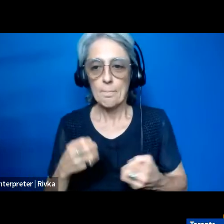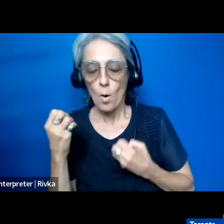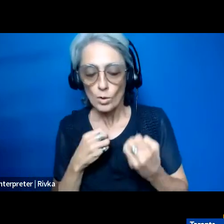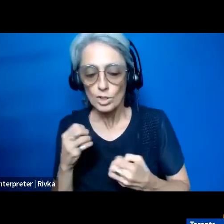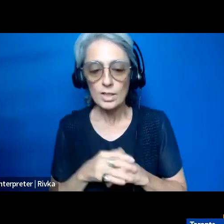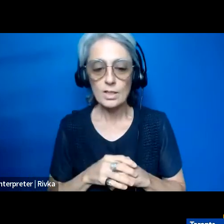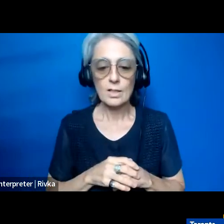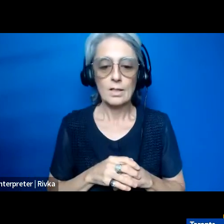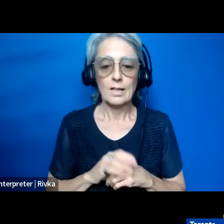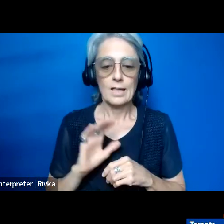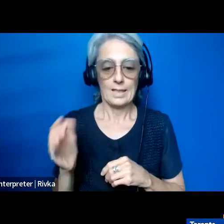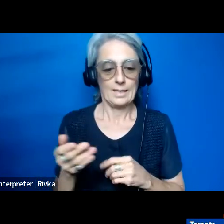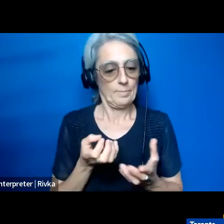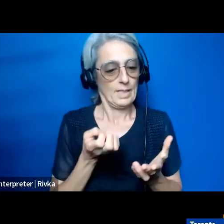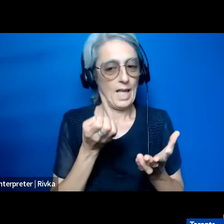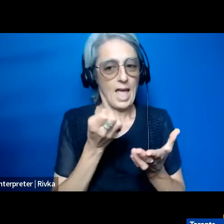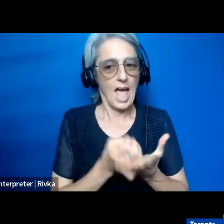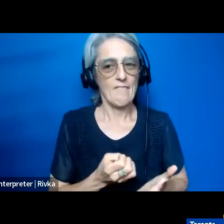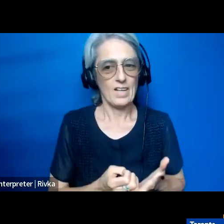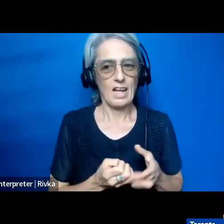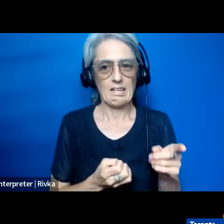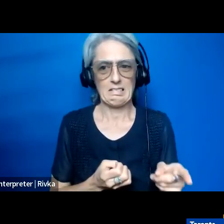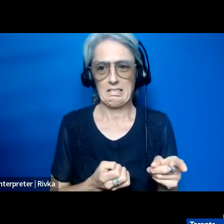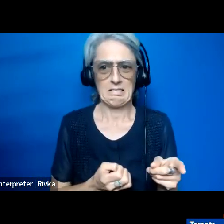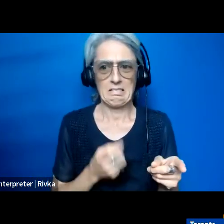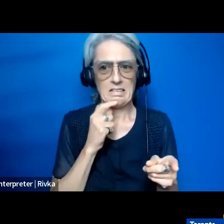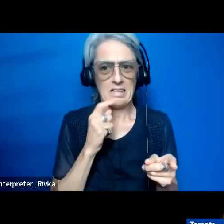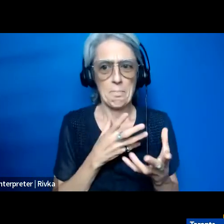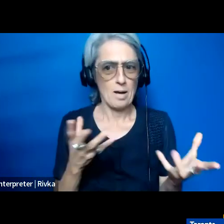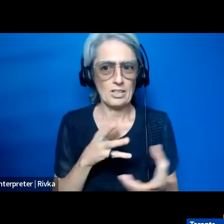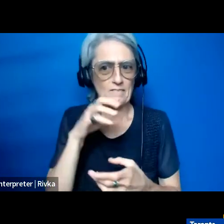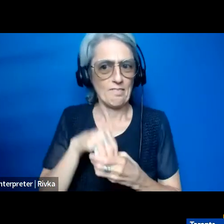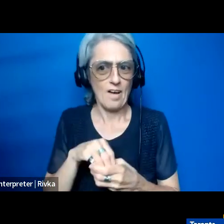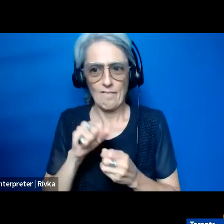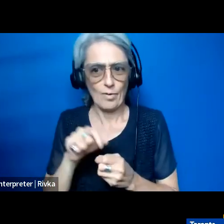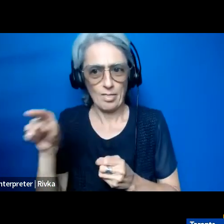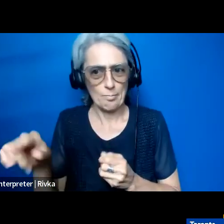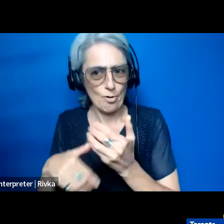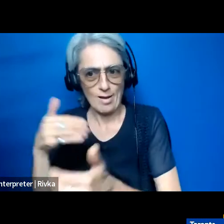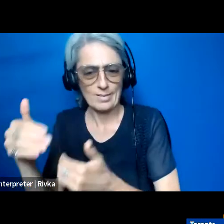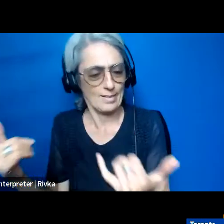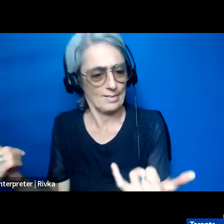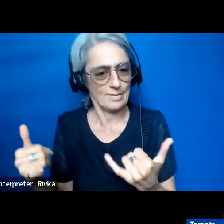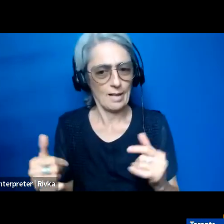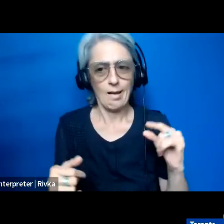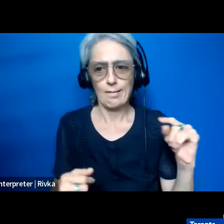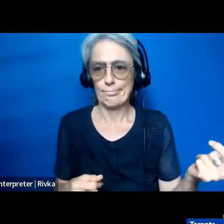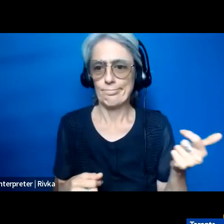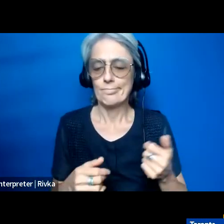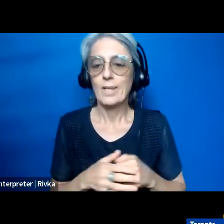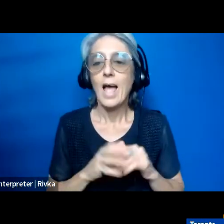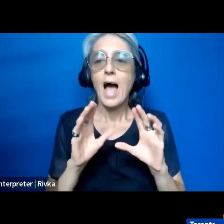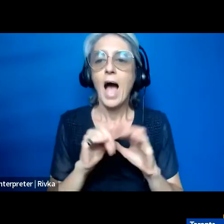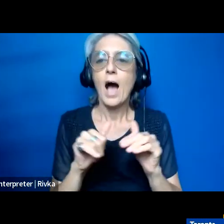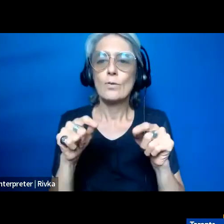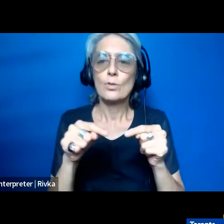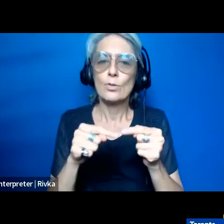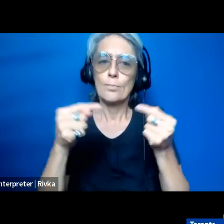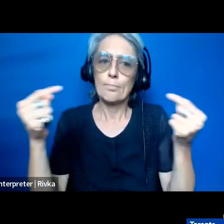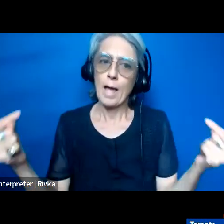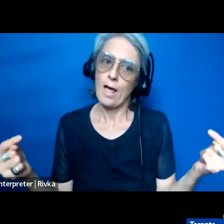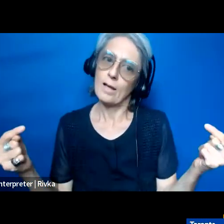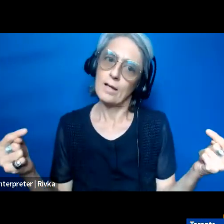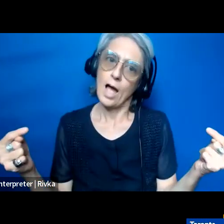evidence is just playing a very minor role. Mm-hmm. So my question will be like, how to counterbalance that